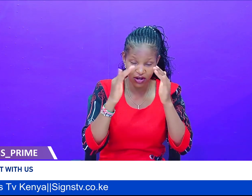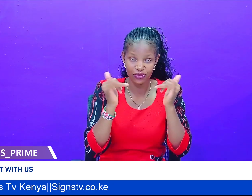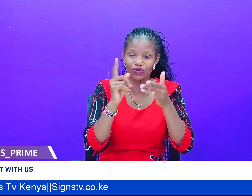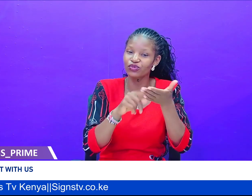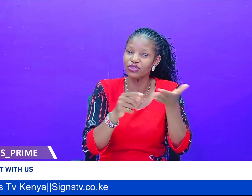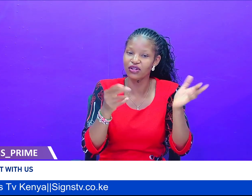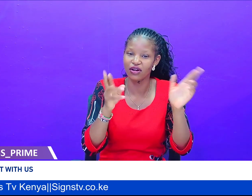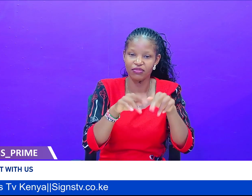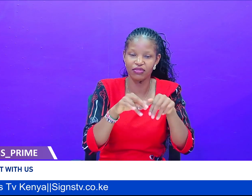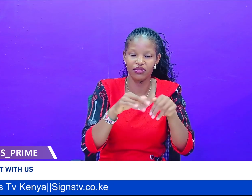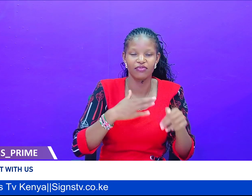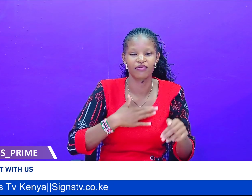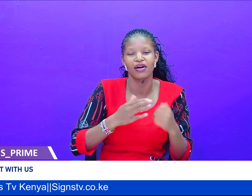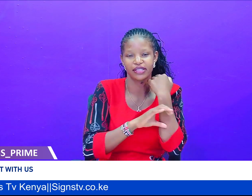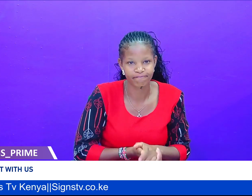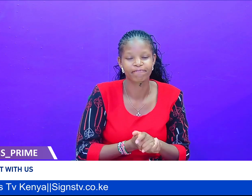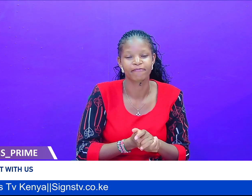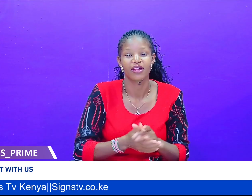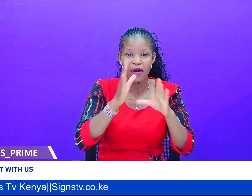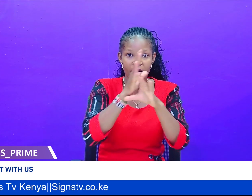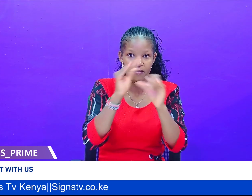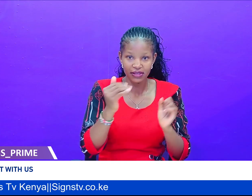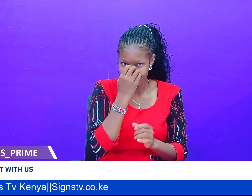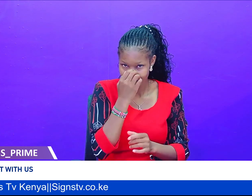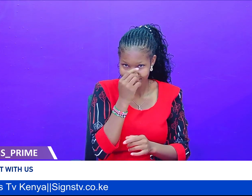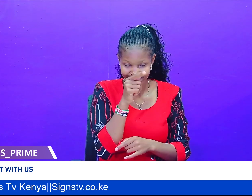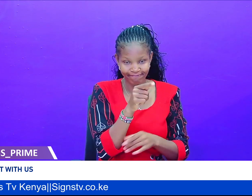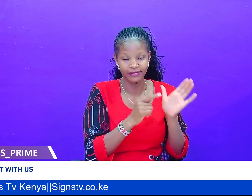Minor. Join us and let us take you through what happened in our country, Kenya.